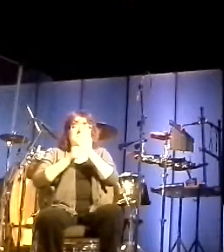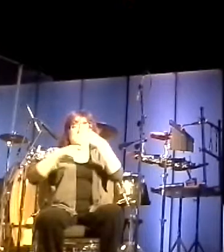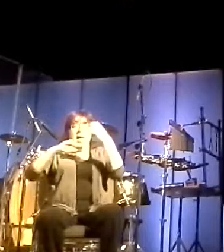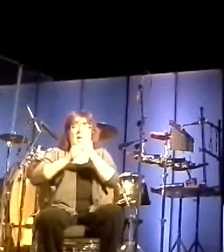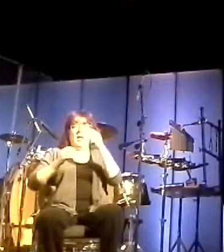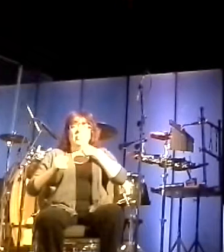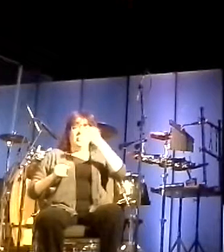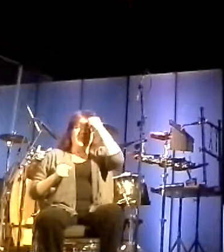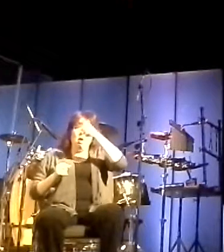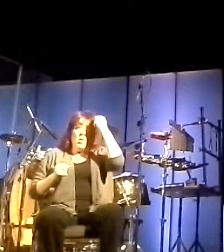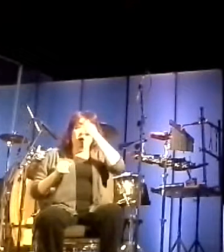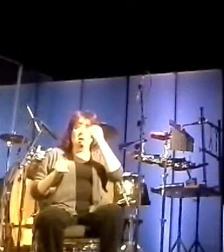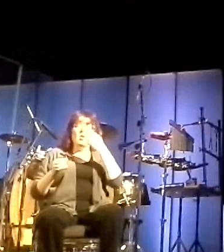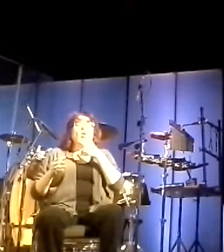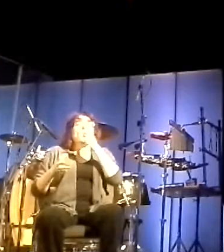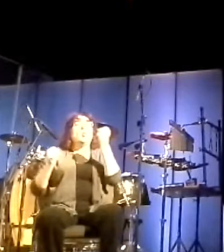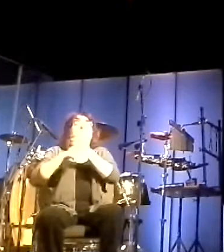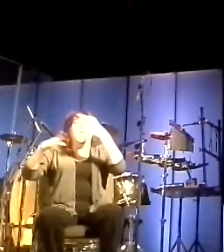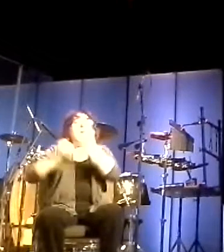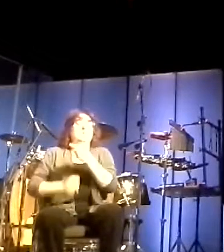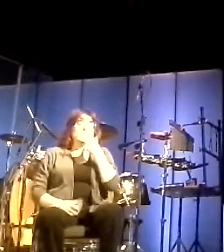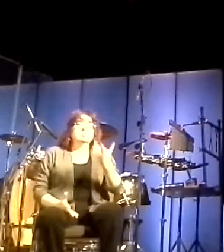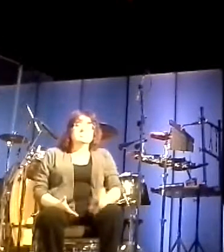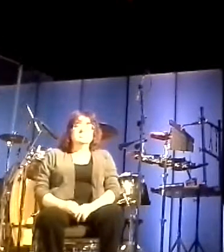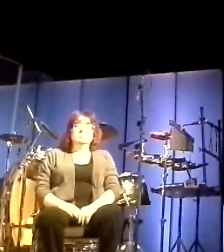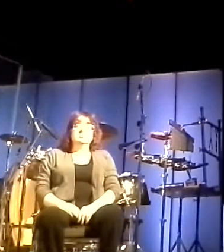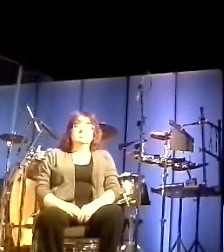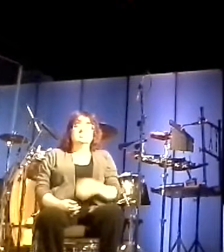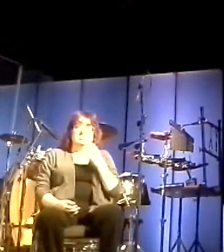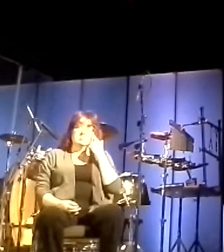my question for you today. Who banged?